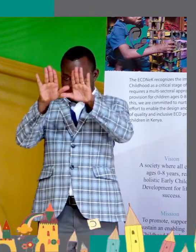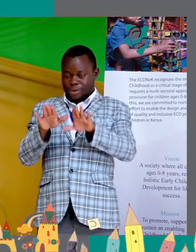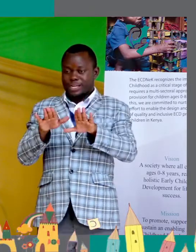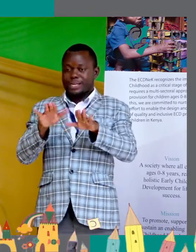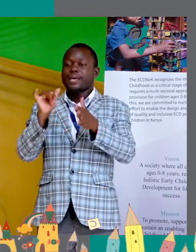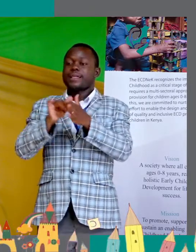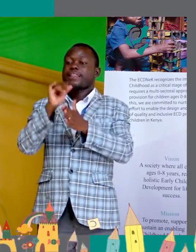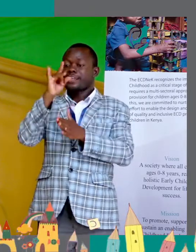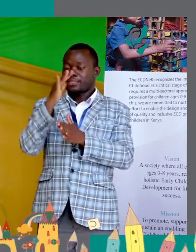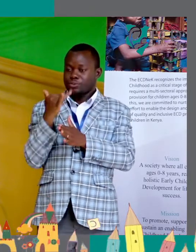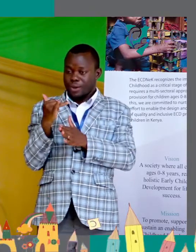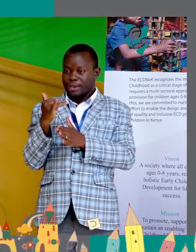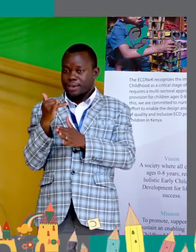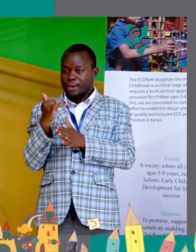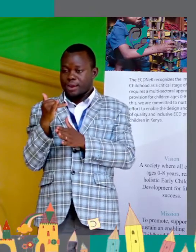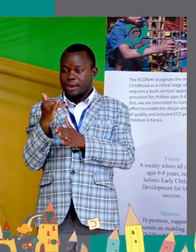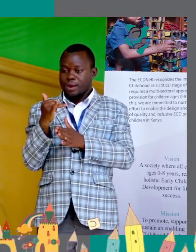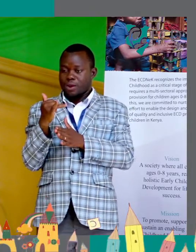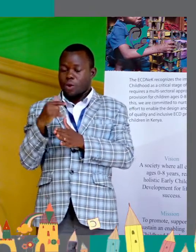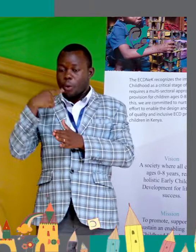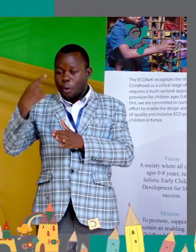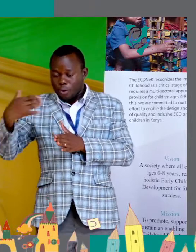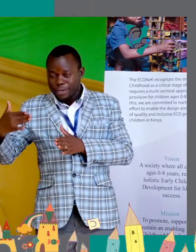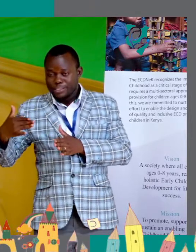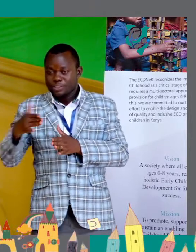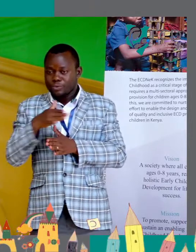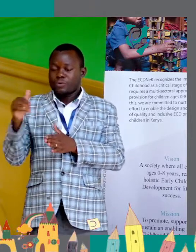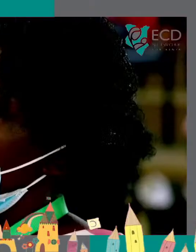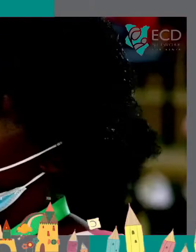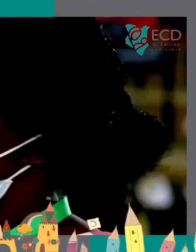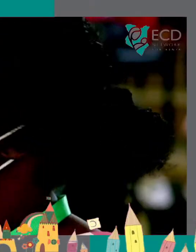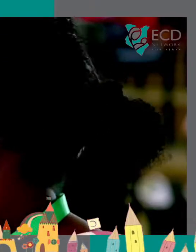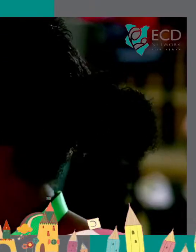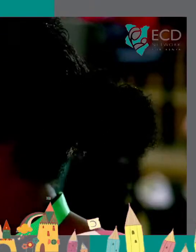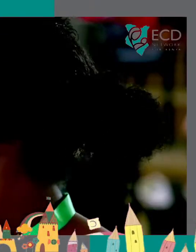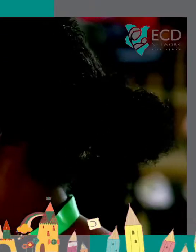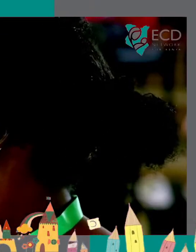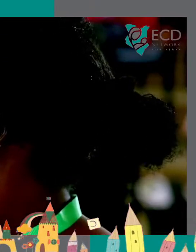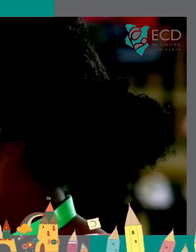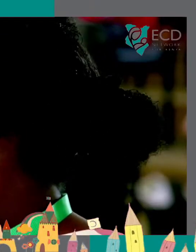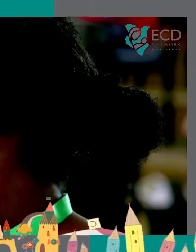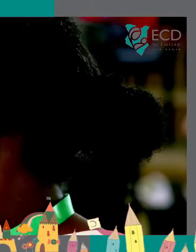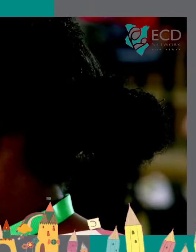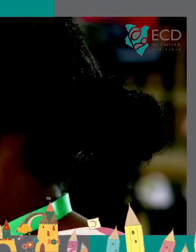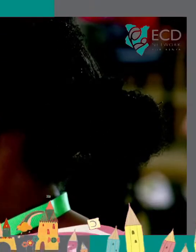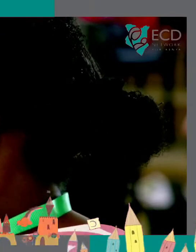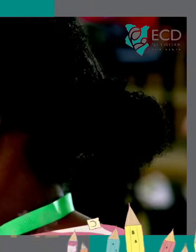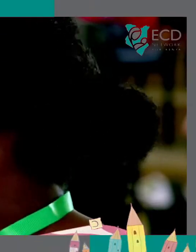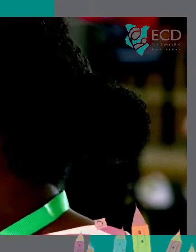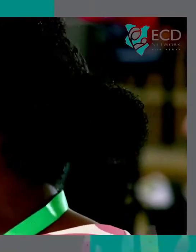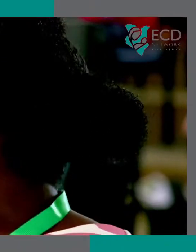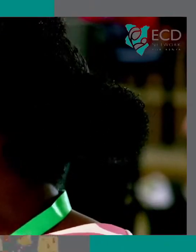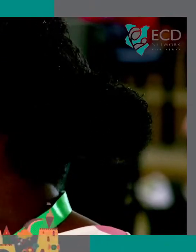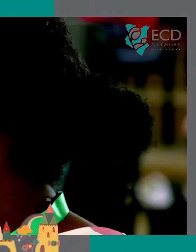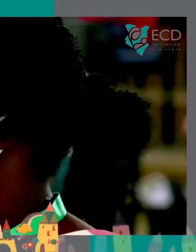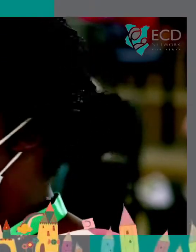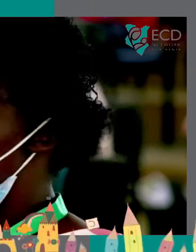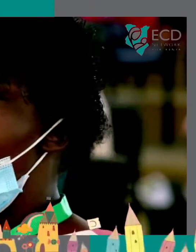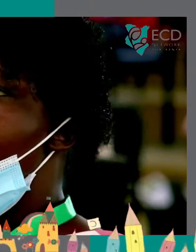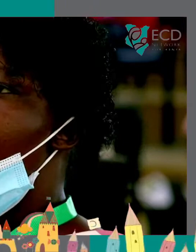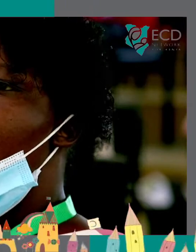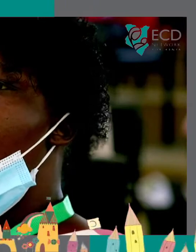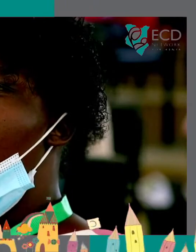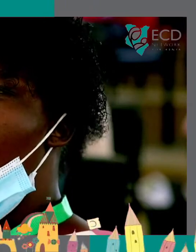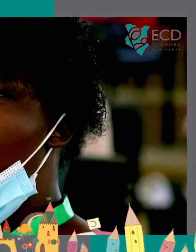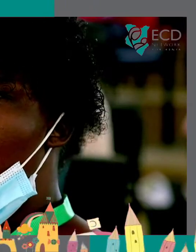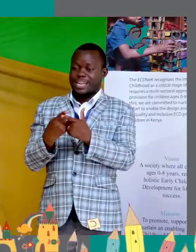done so routinely with a lot of ease. With COVID, this had to change quite a lot. And some of the things that